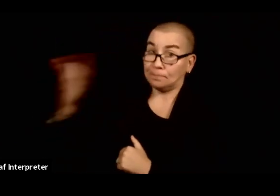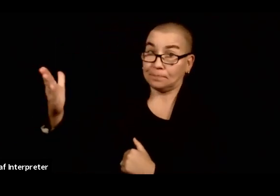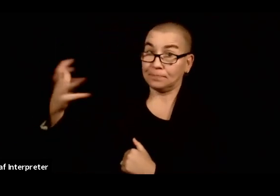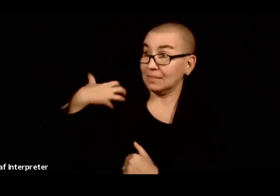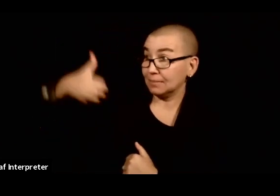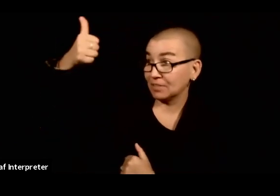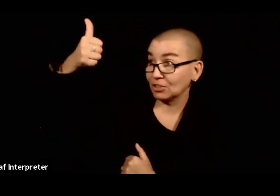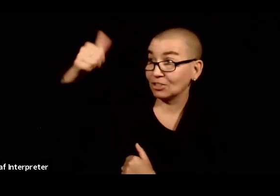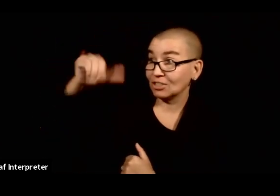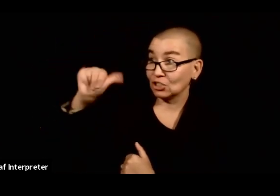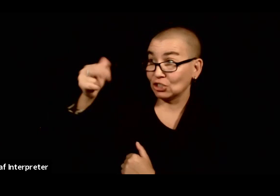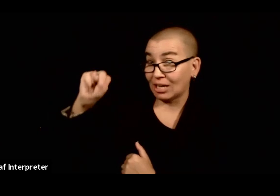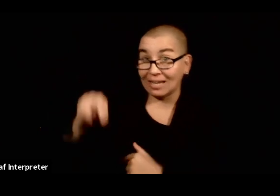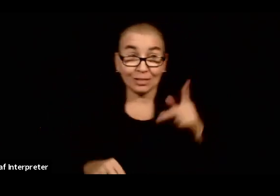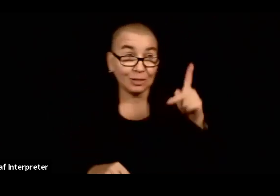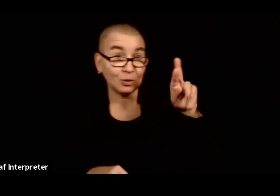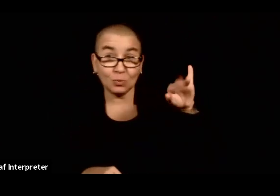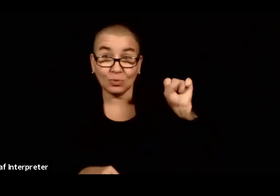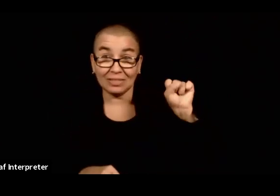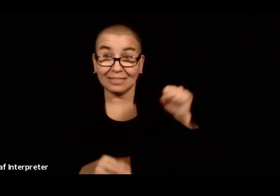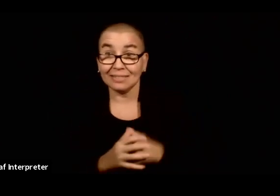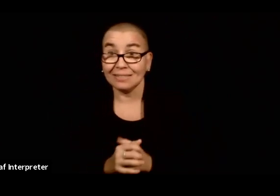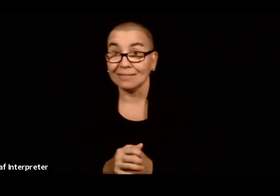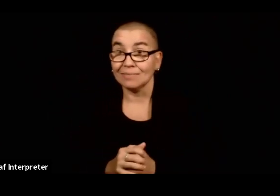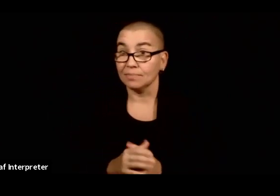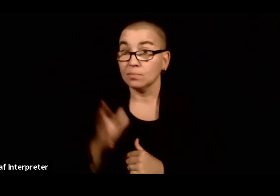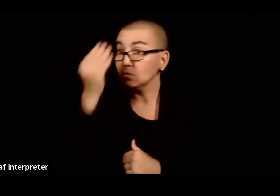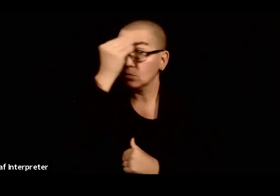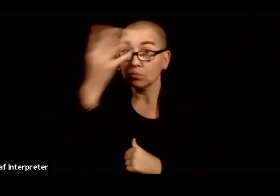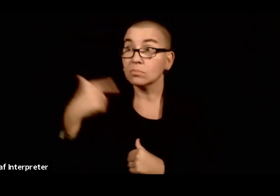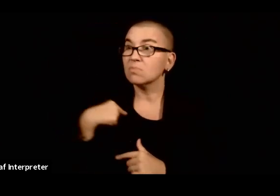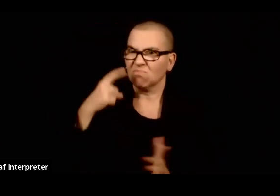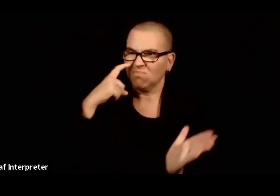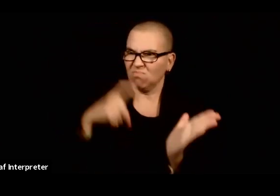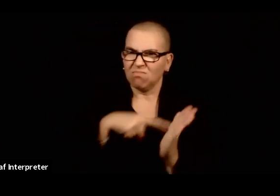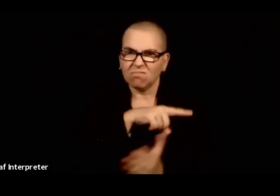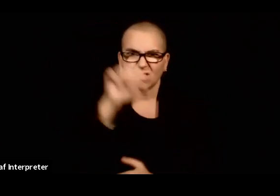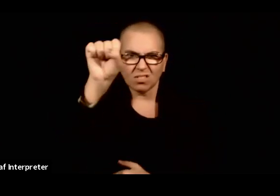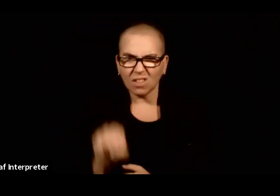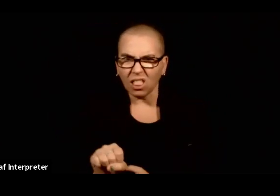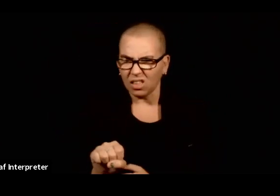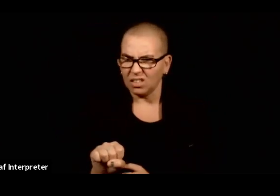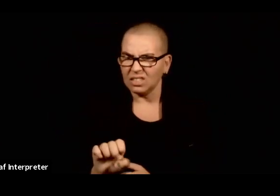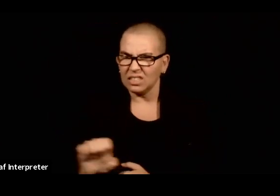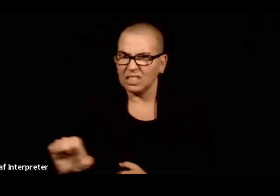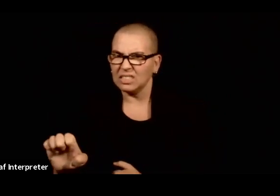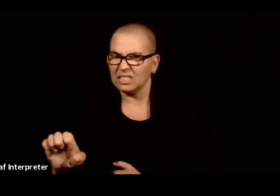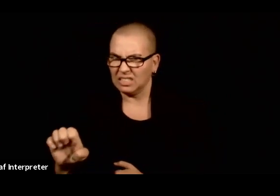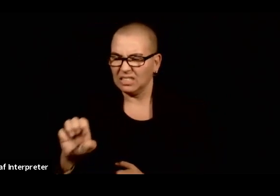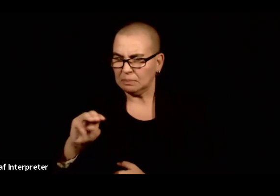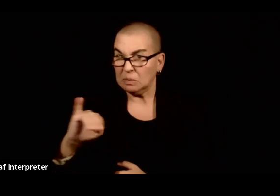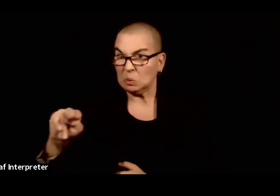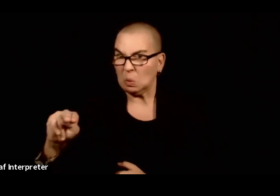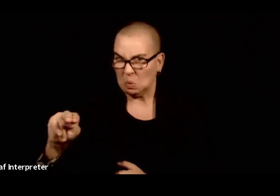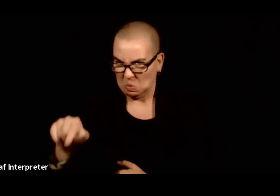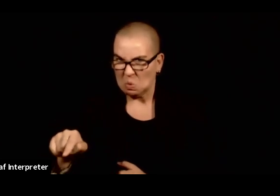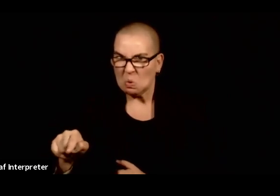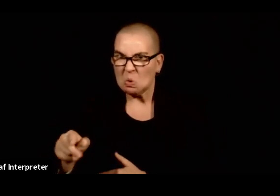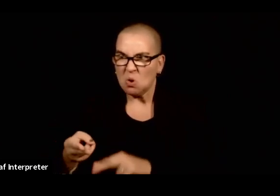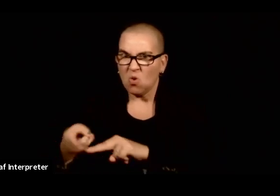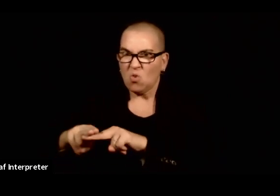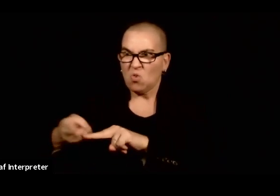Southeast Minnesota plateau recently and actually improve in Winona County. I was curious if you had any idea